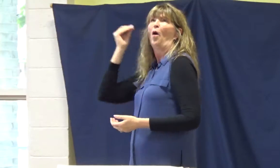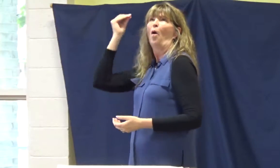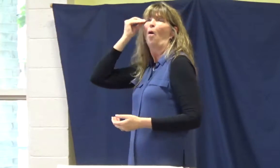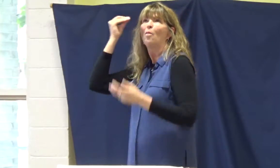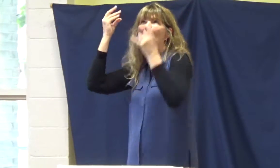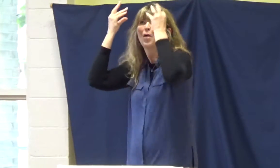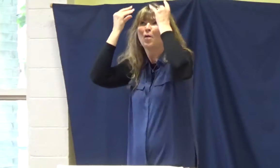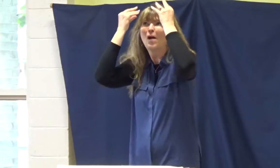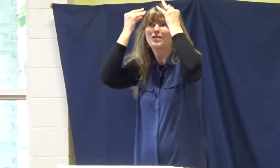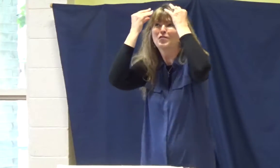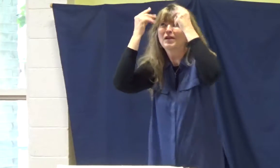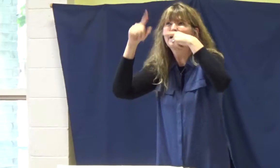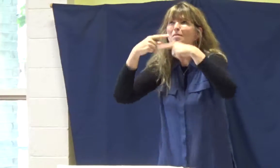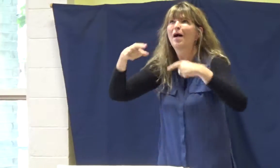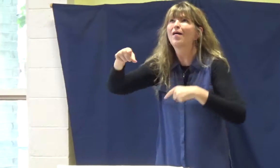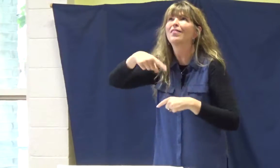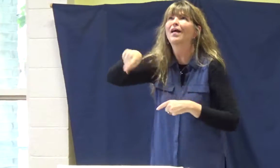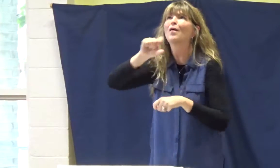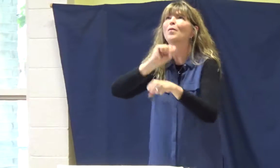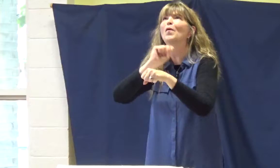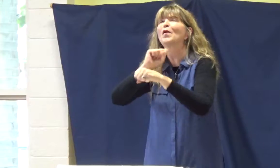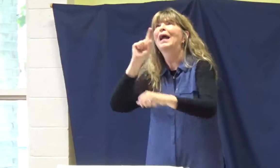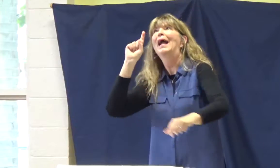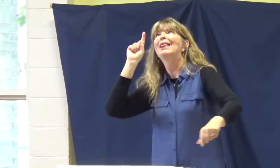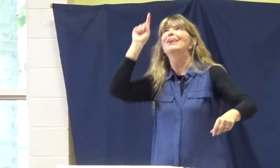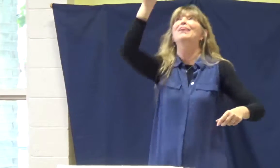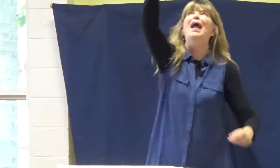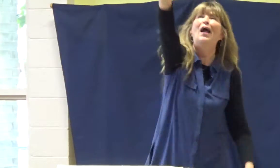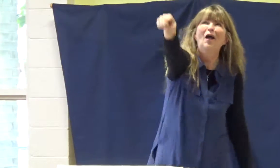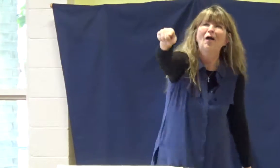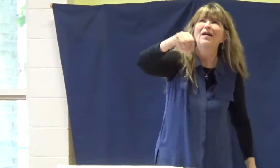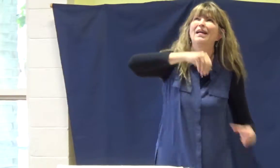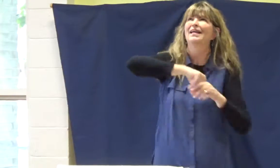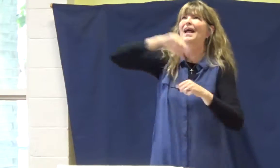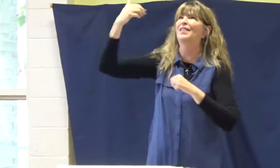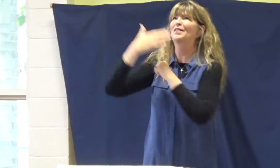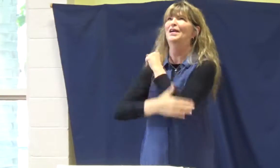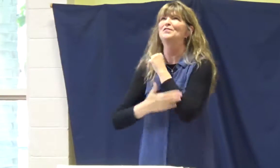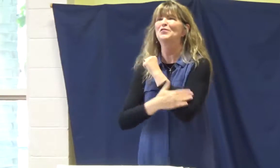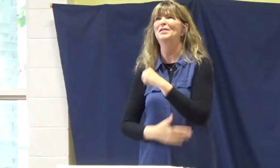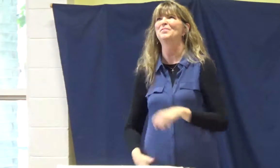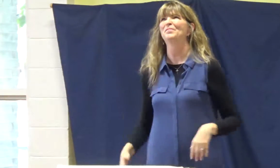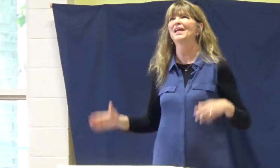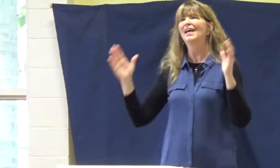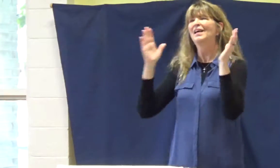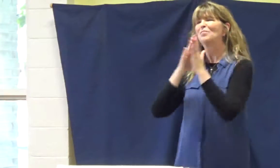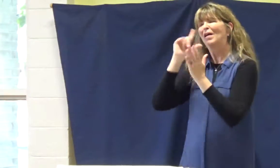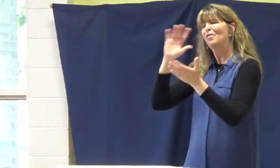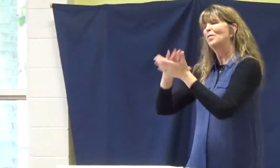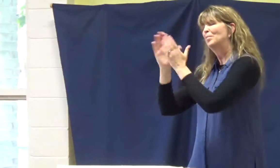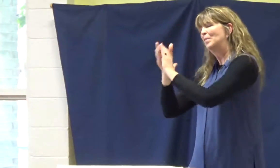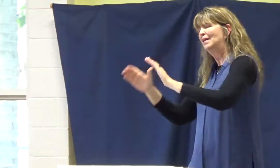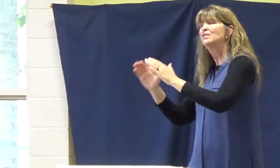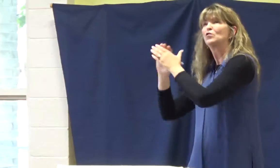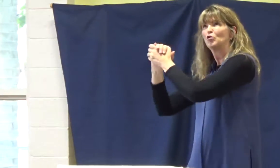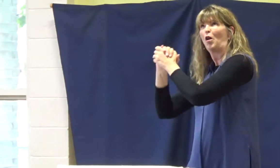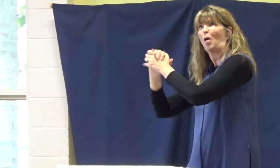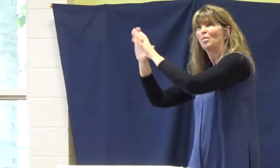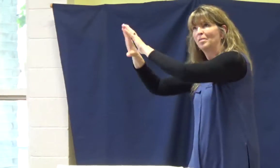who are here in America, wondering about their work over there in other countries. We pray for